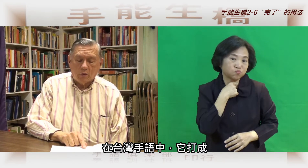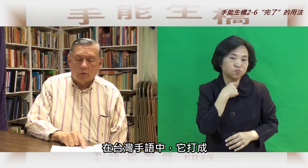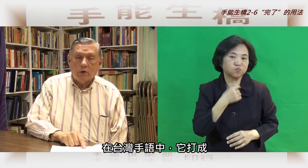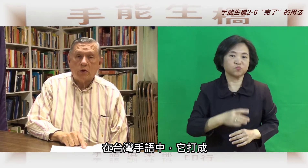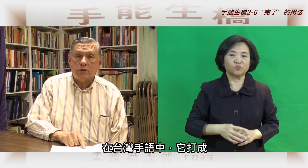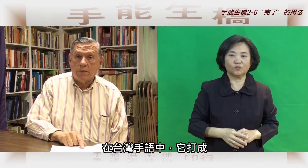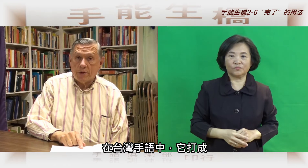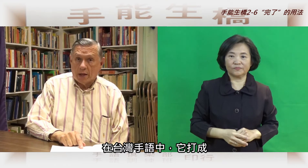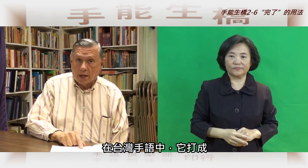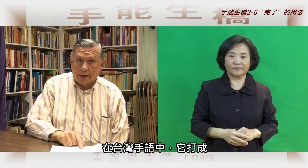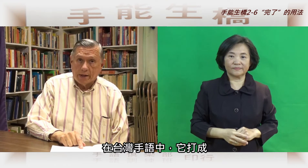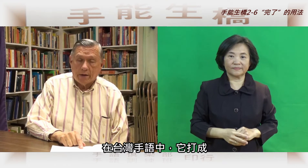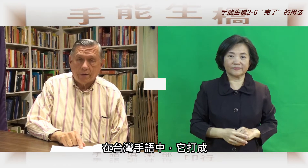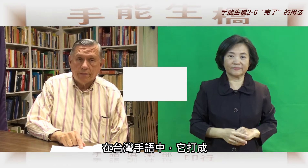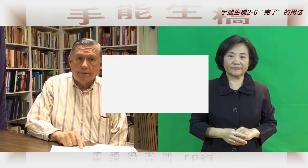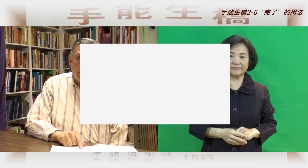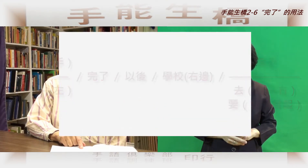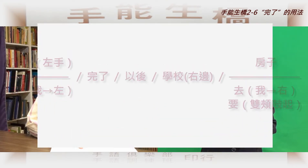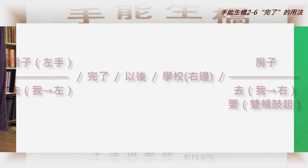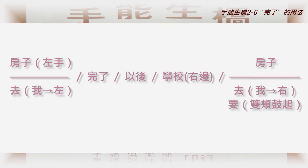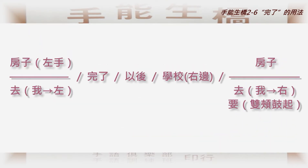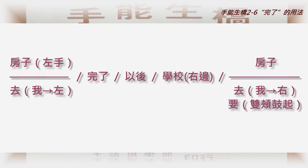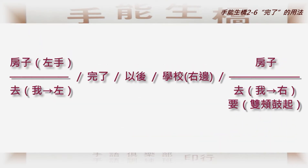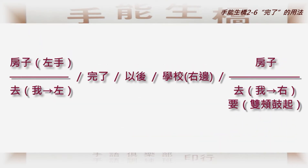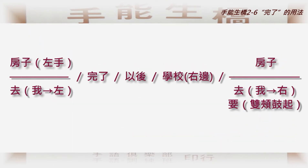TSL would look something like,